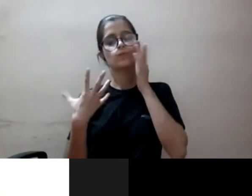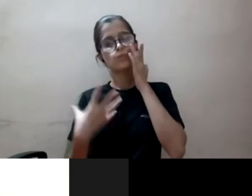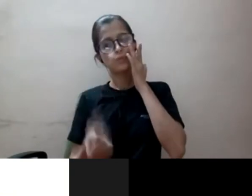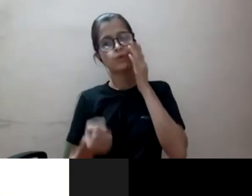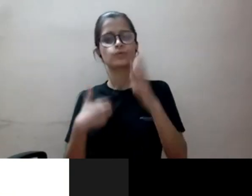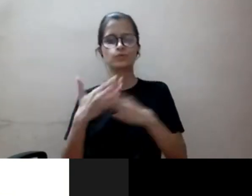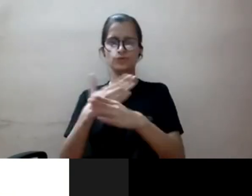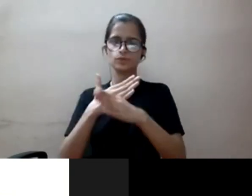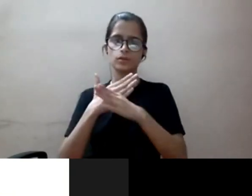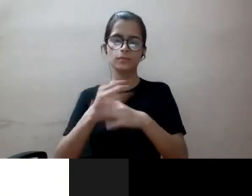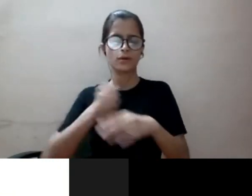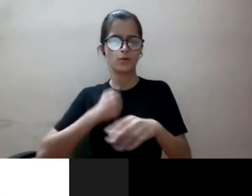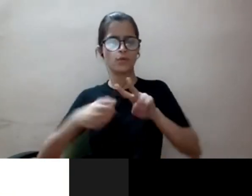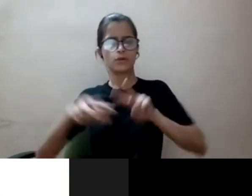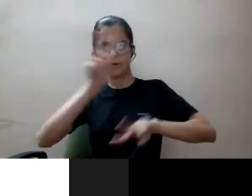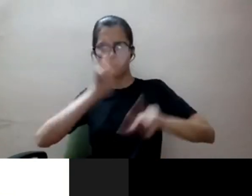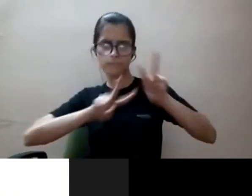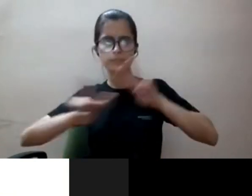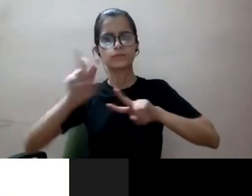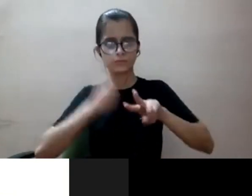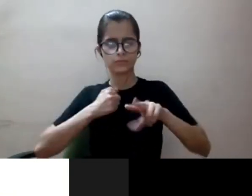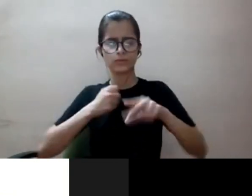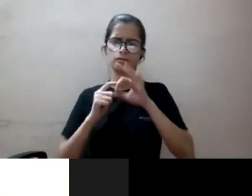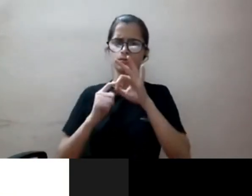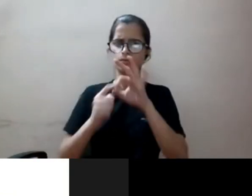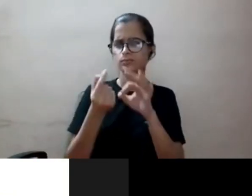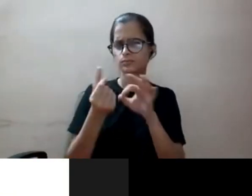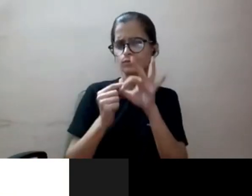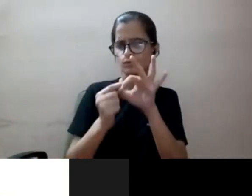share one of my observation and then ask a little question after that.